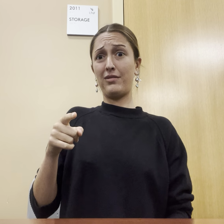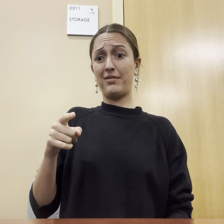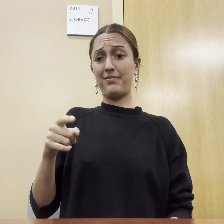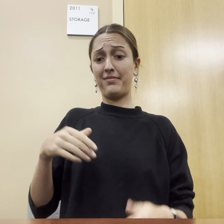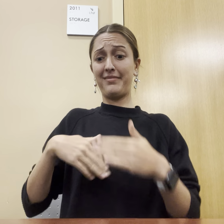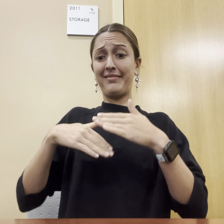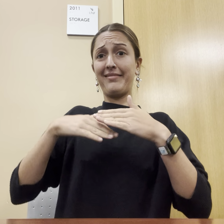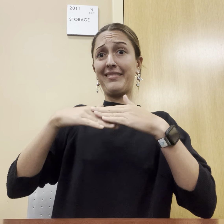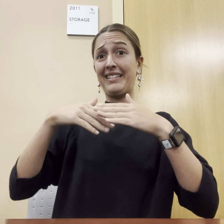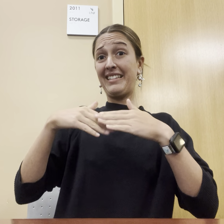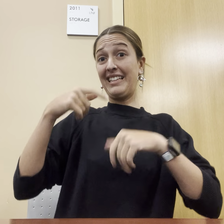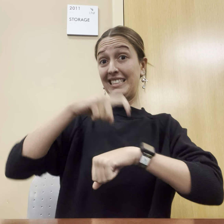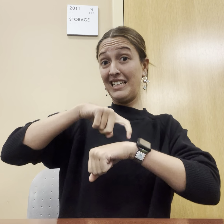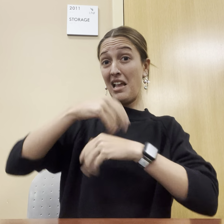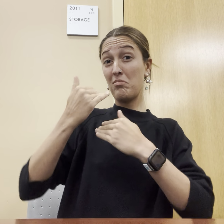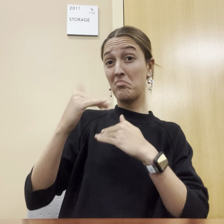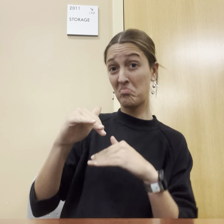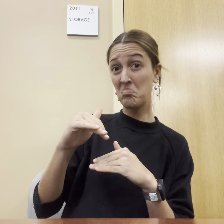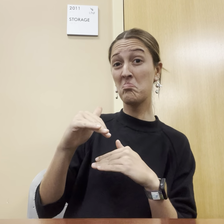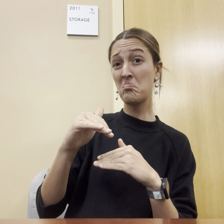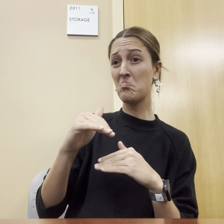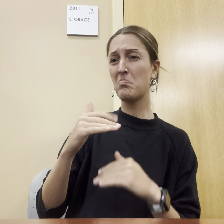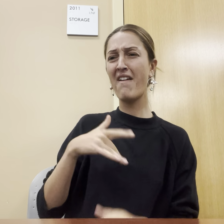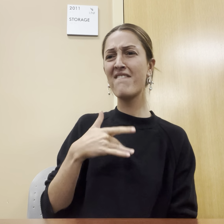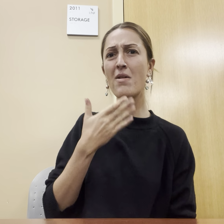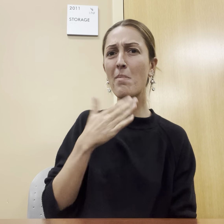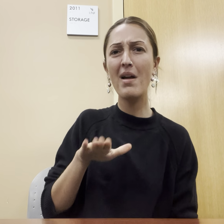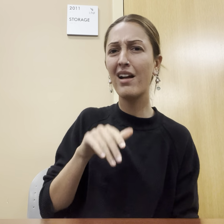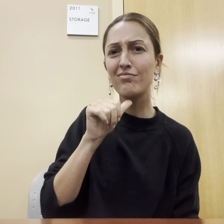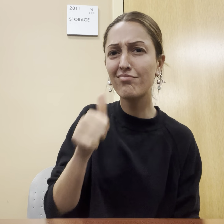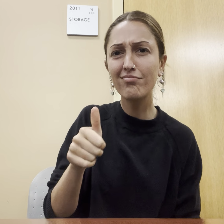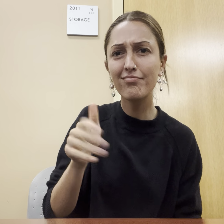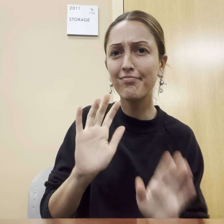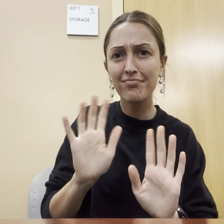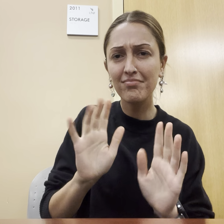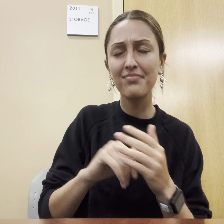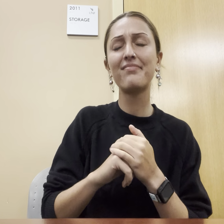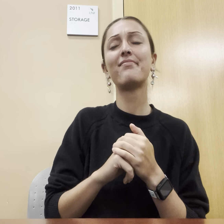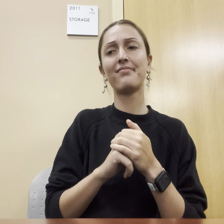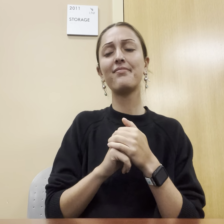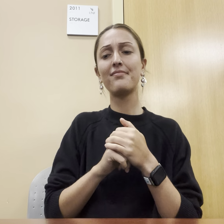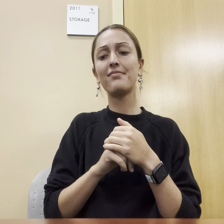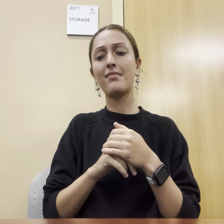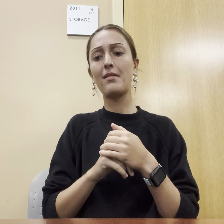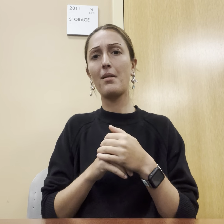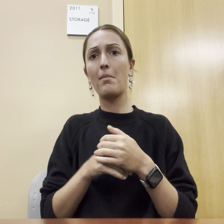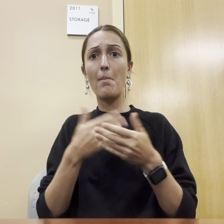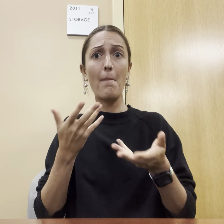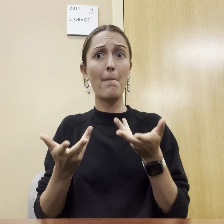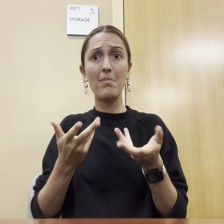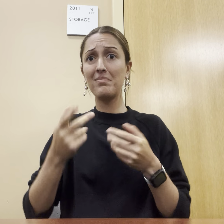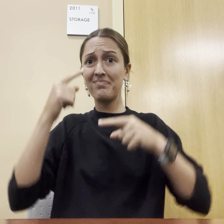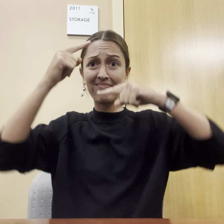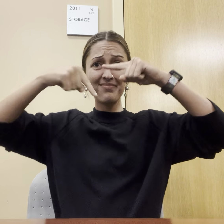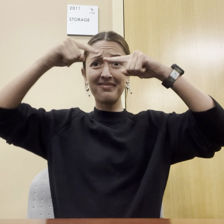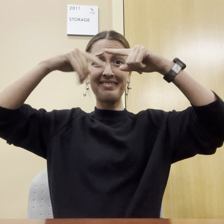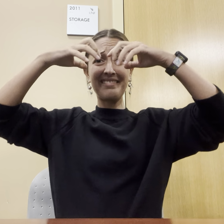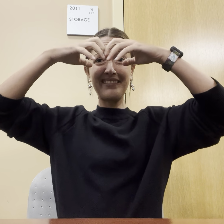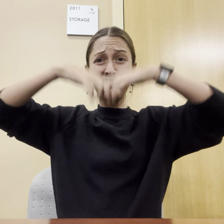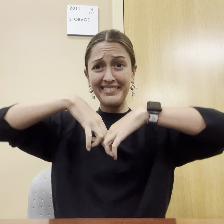So switch when you can, and just keep that in mind. Also, some challenges is smooth